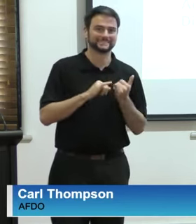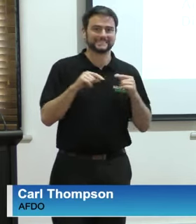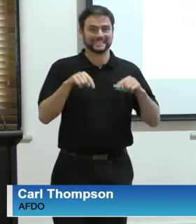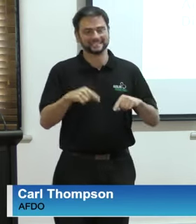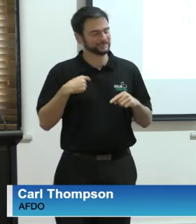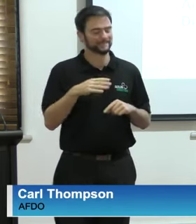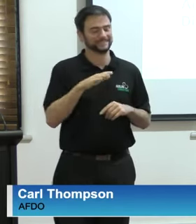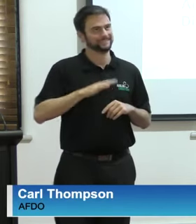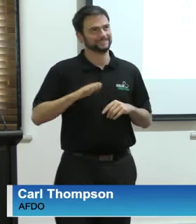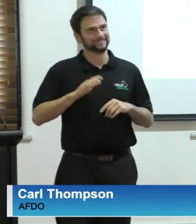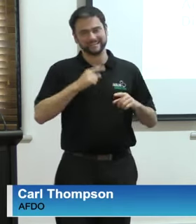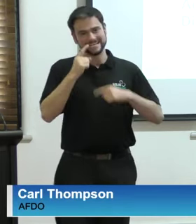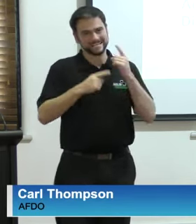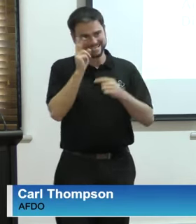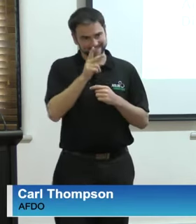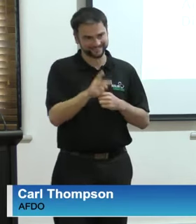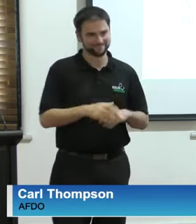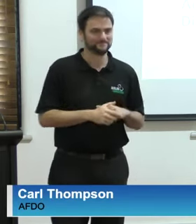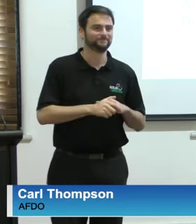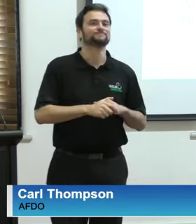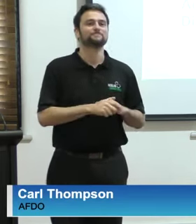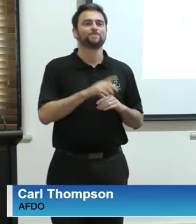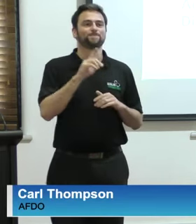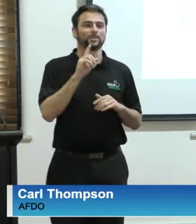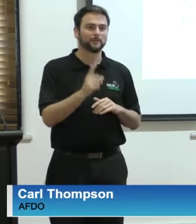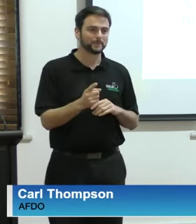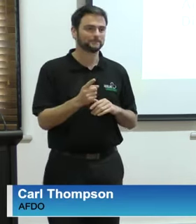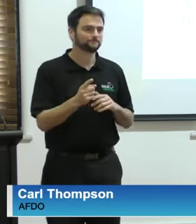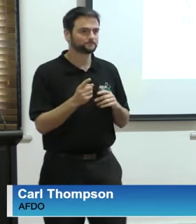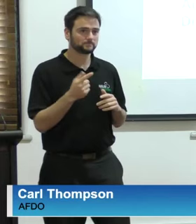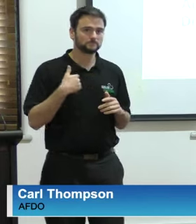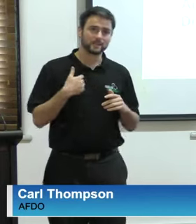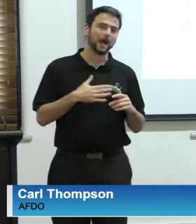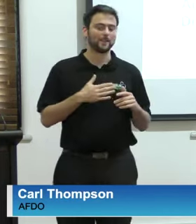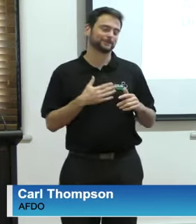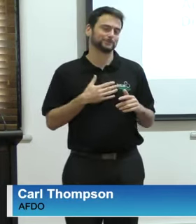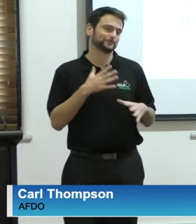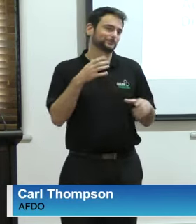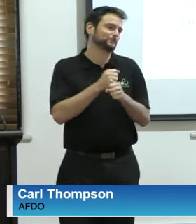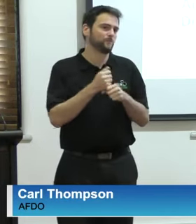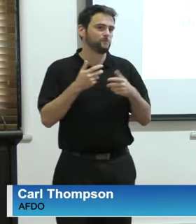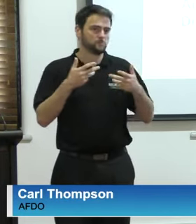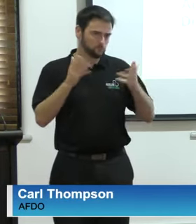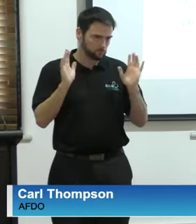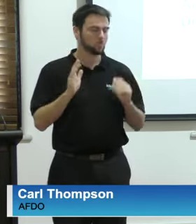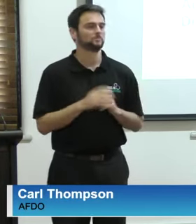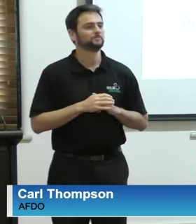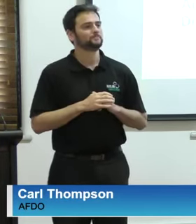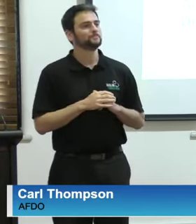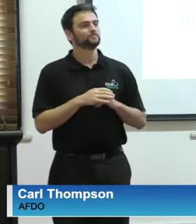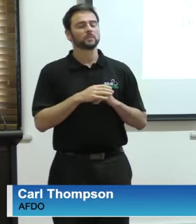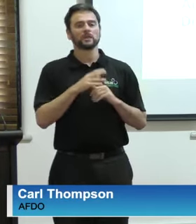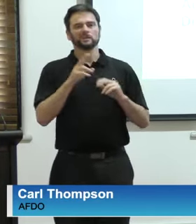NDIS means or is, but I always like doing it anyway. So it's the National